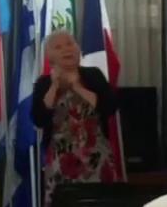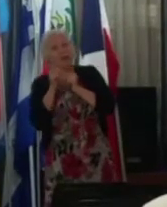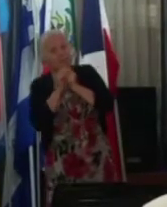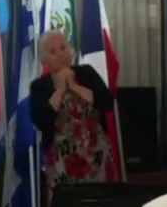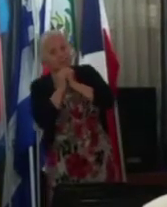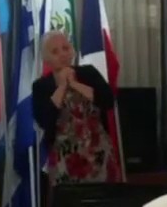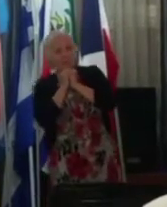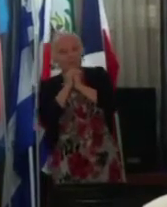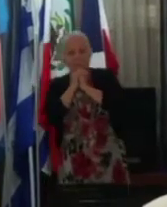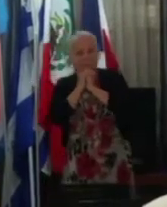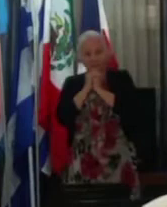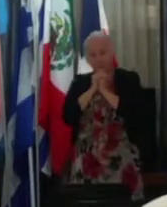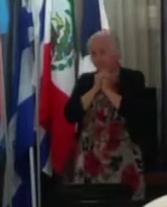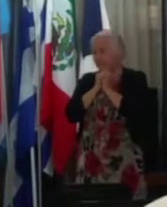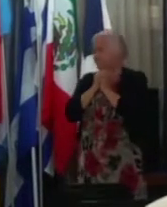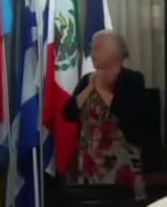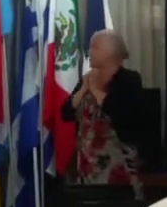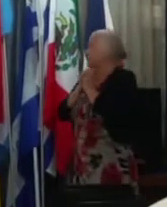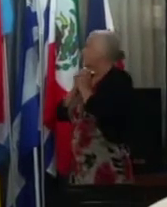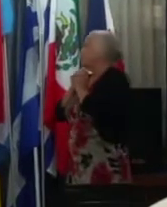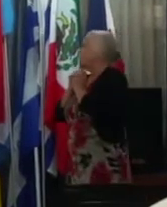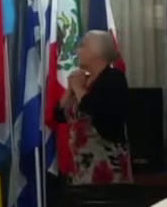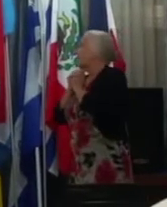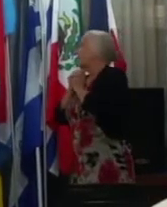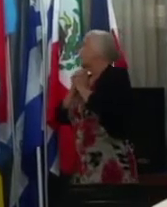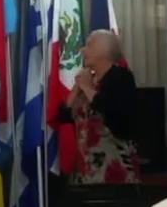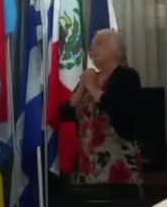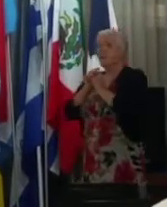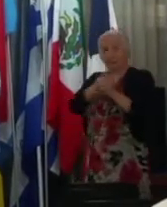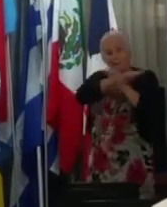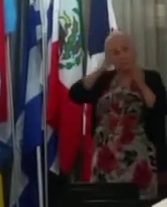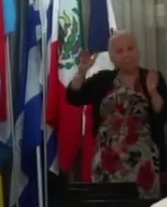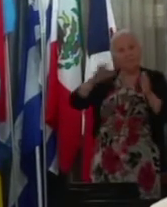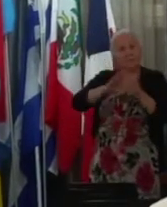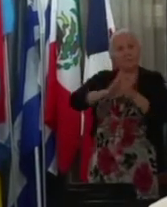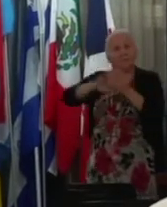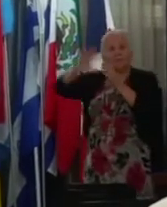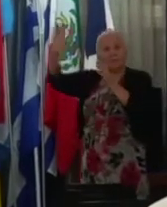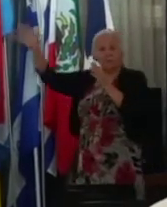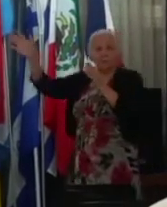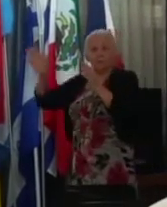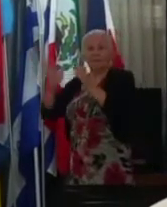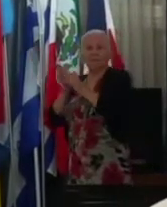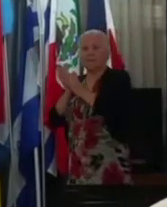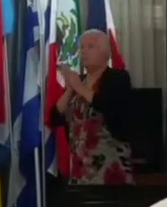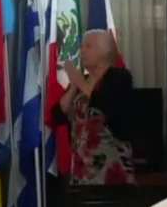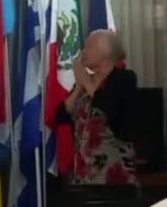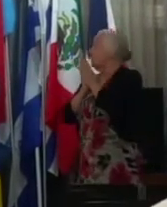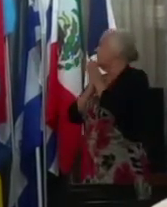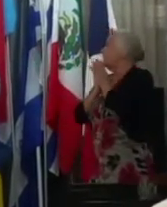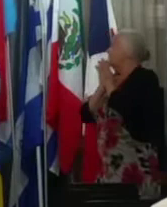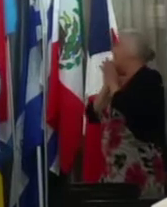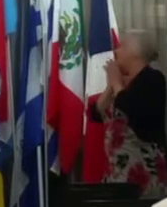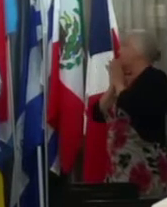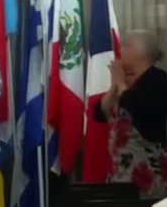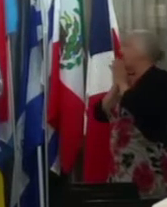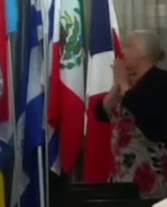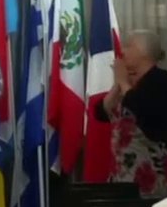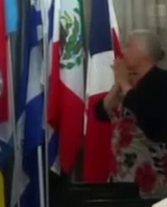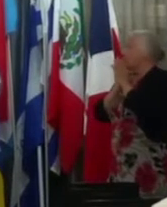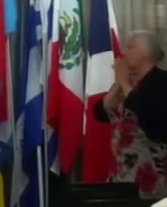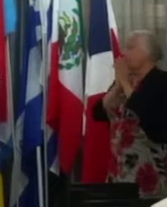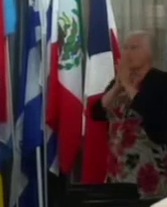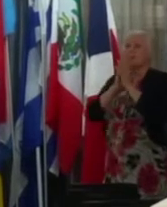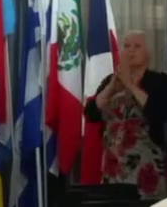que ella fuera a Toronto, Canadá. Back then there was a move of God happening. En eso entonces había un movimiento del Señor. At a church called